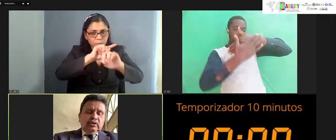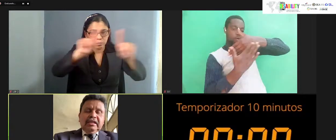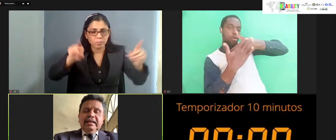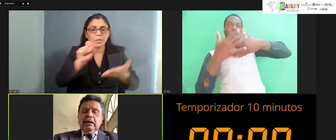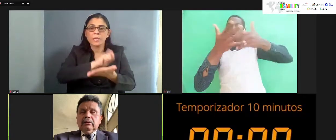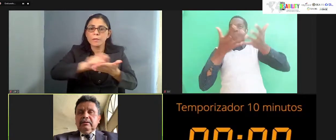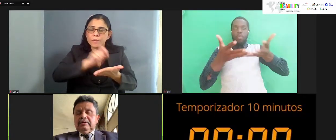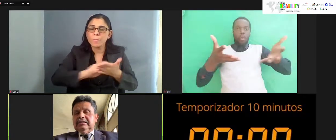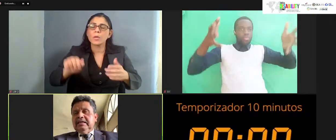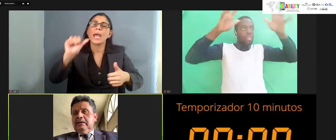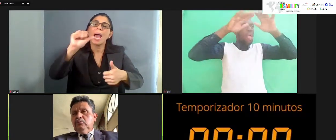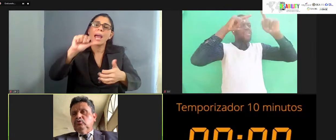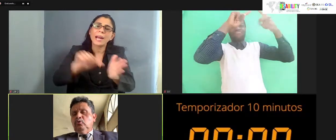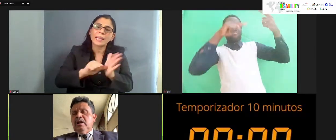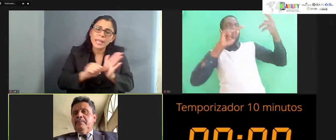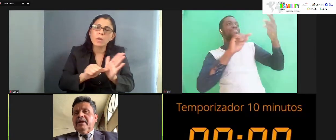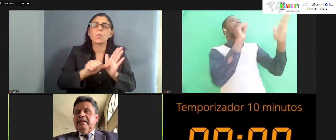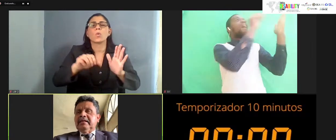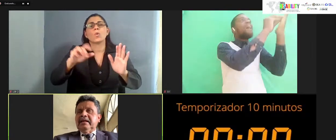and globally